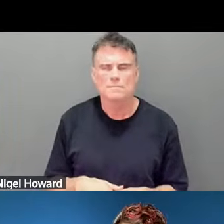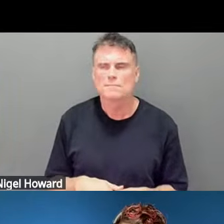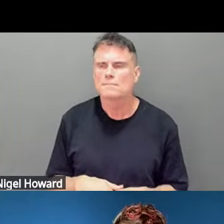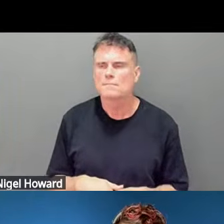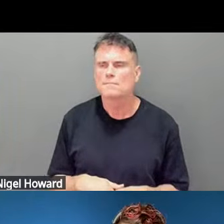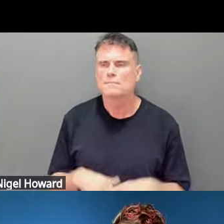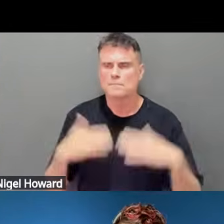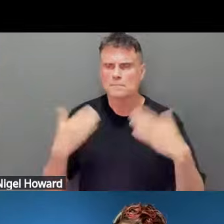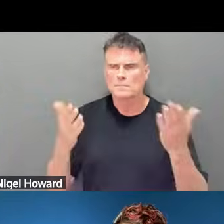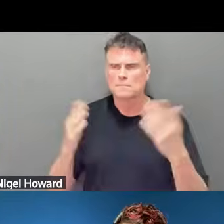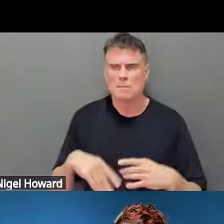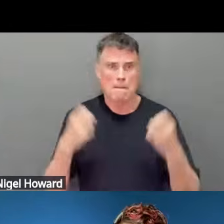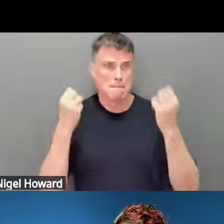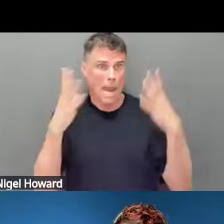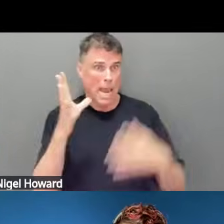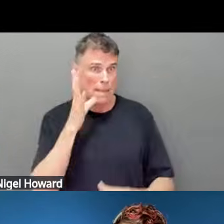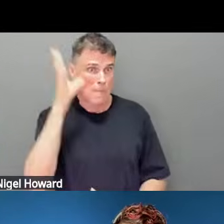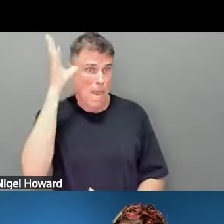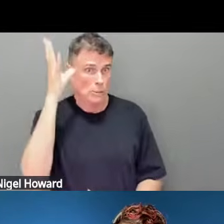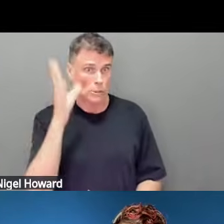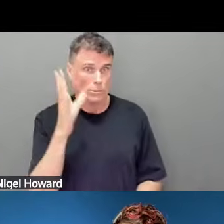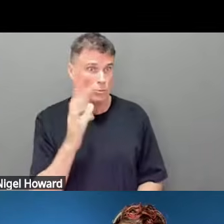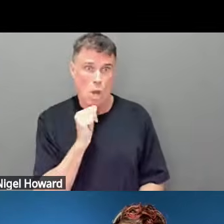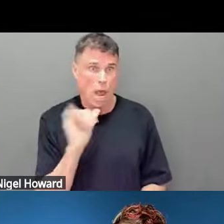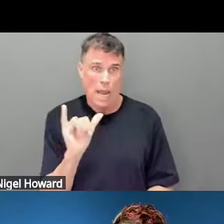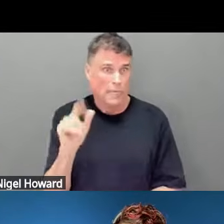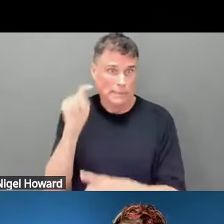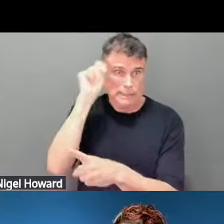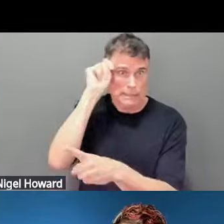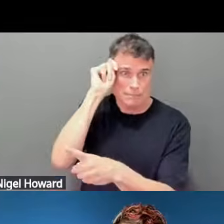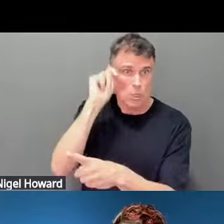this. I can offer an example.